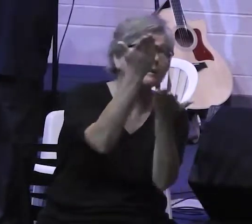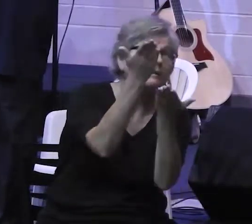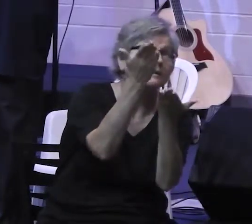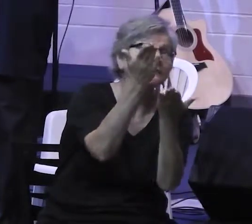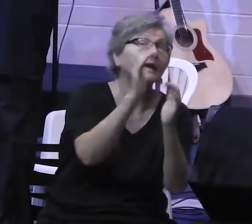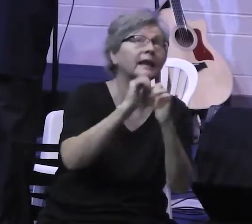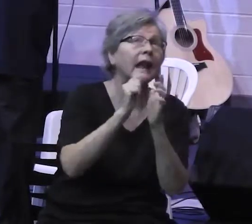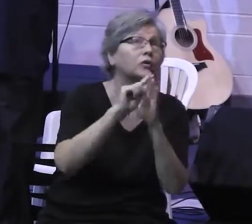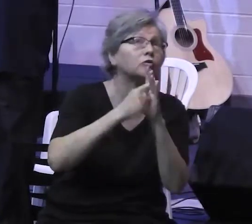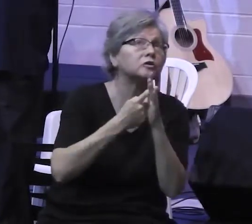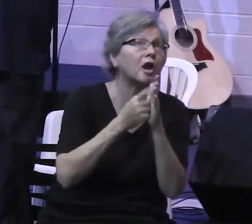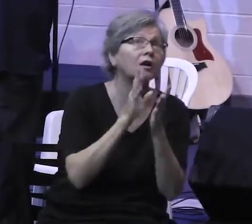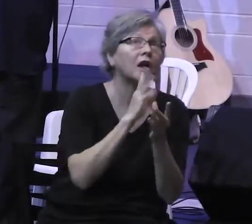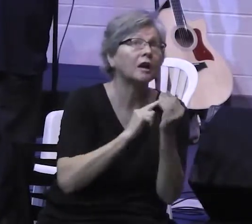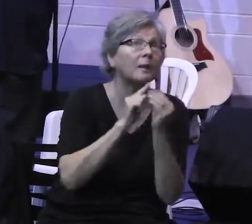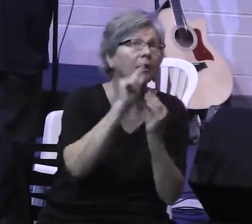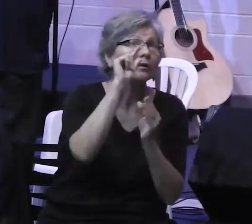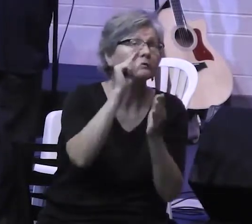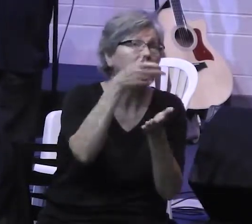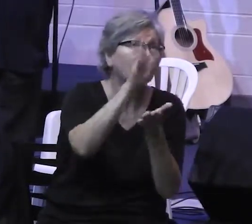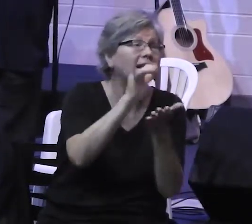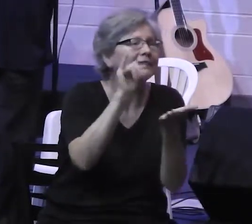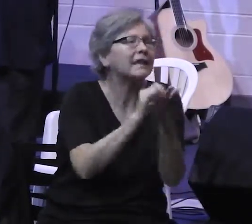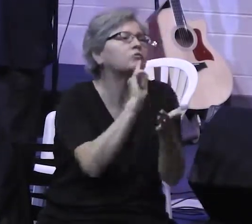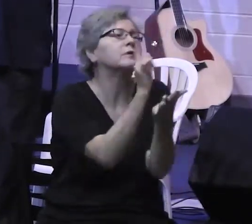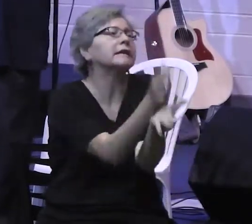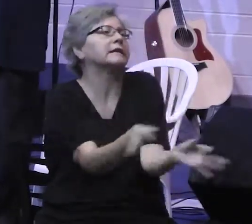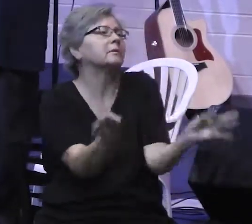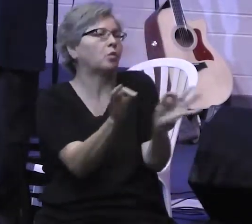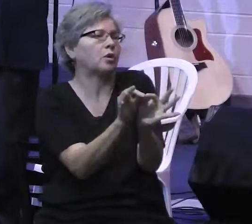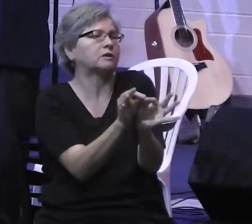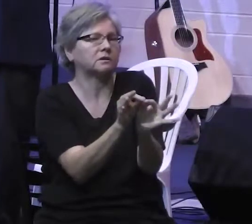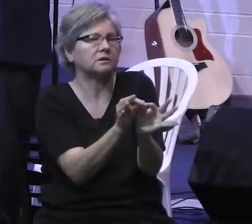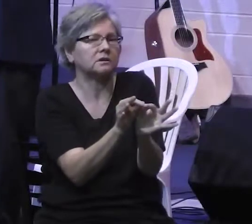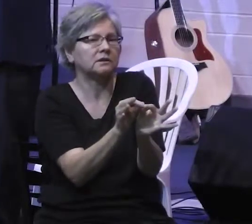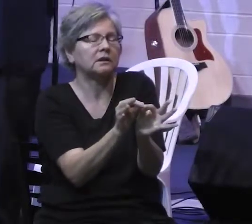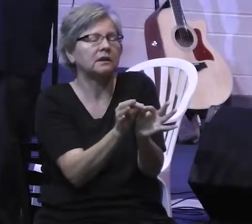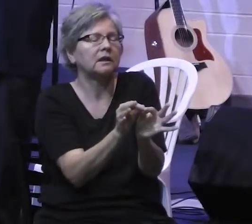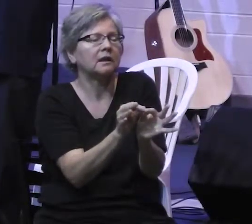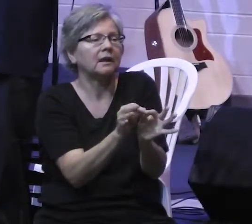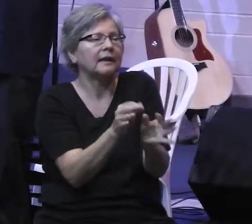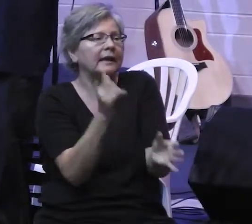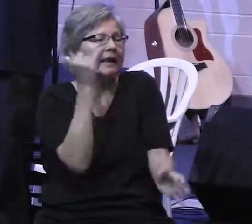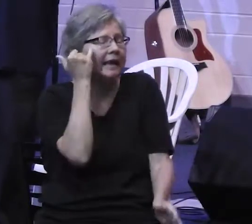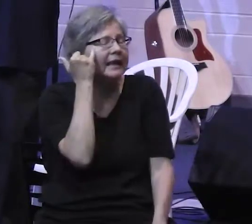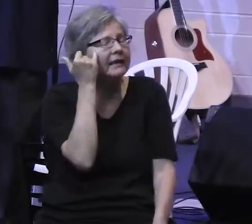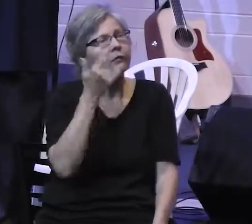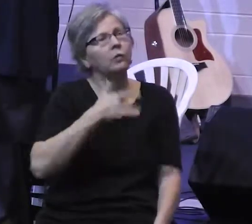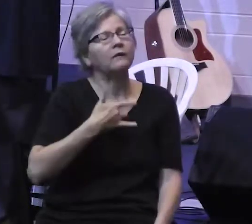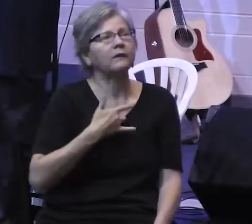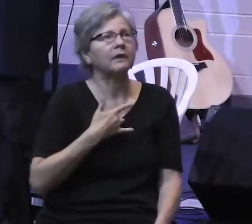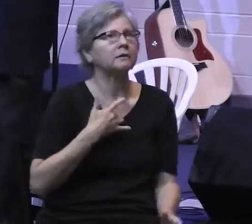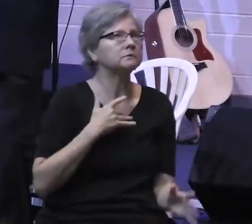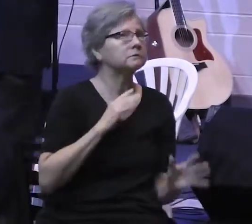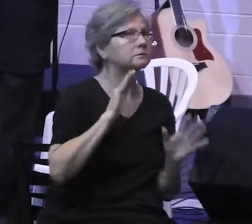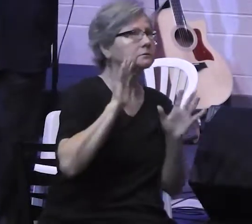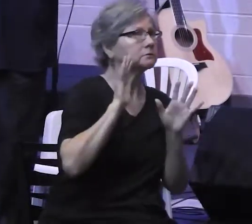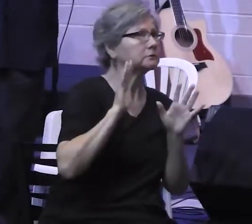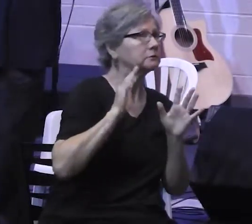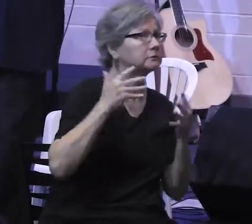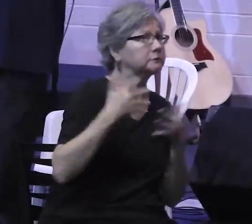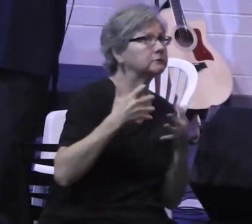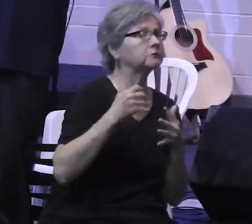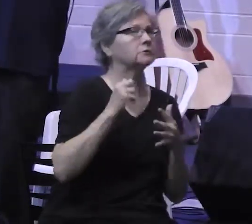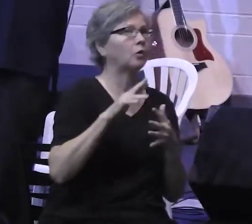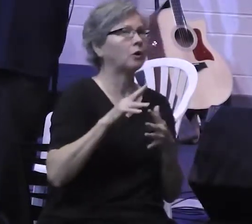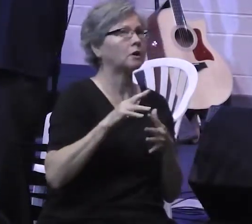with God becomes critically important. Because if we have any kind of animosity or fear or things that